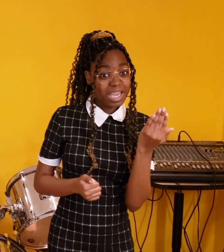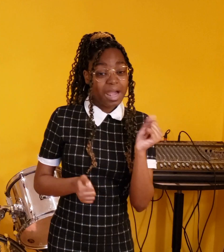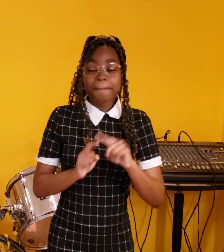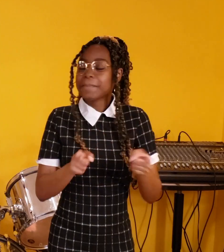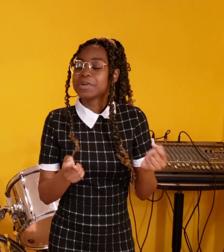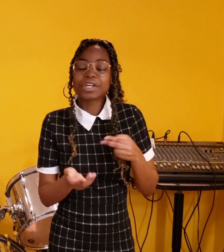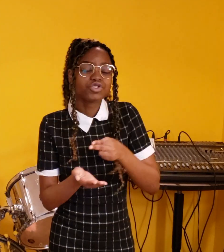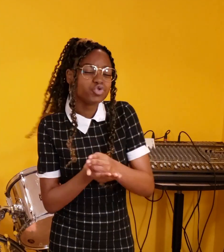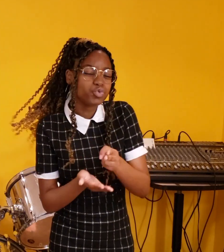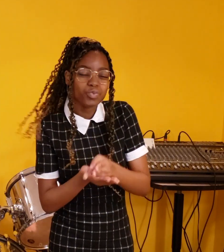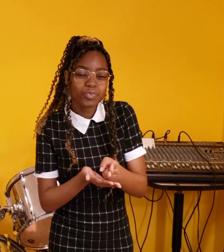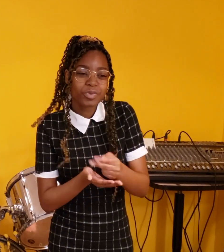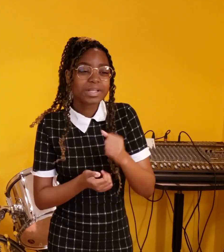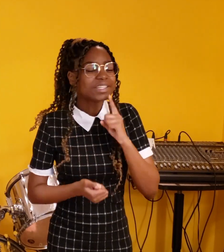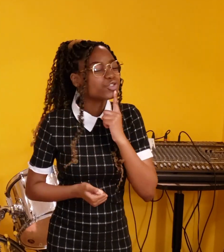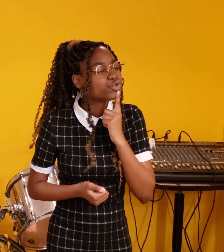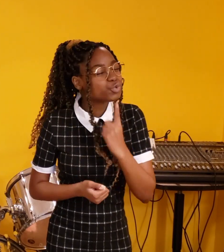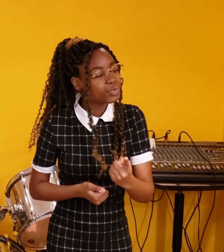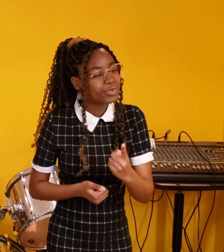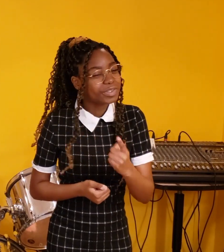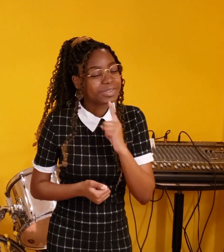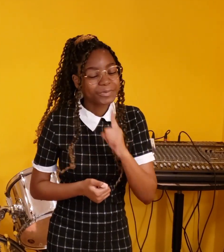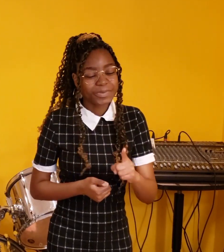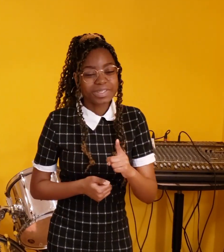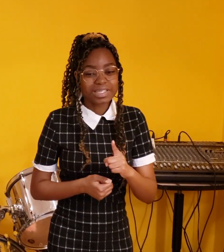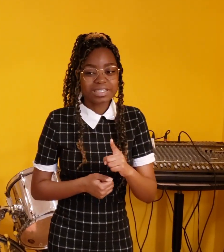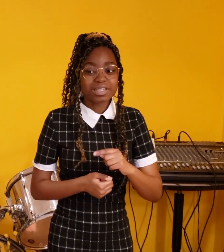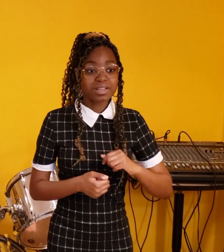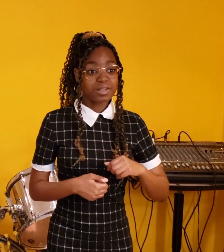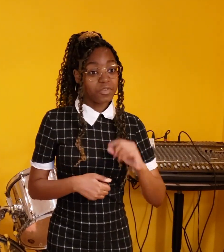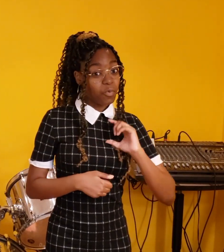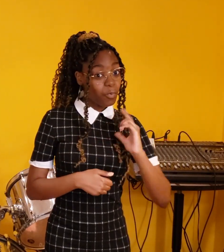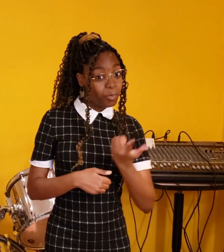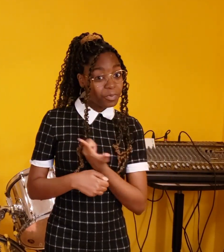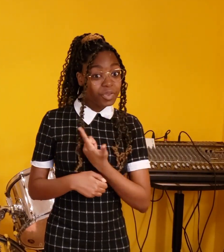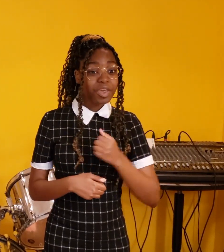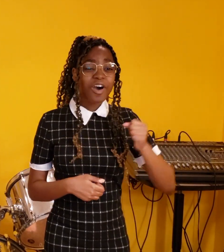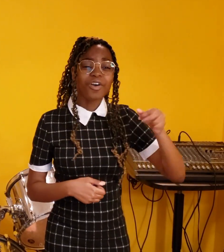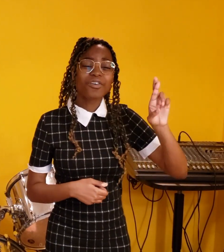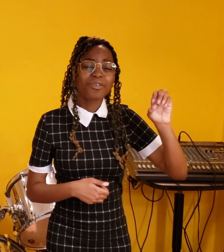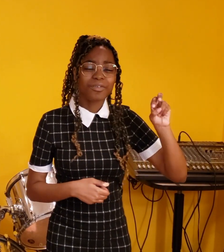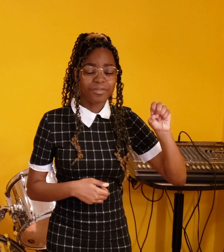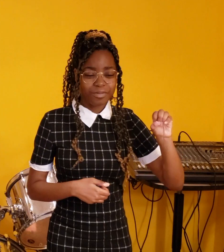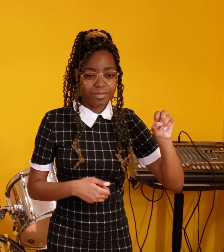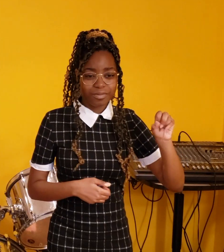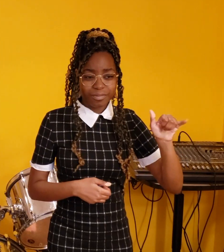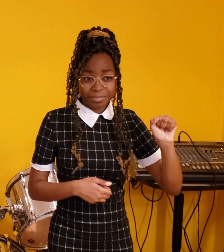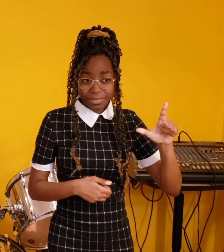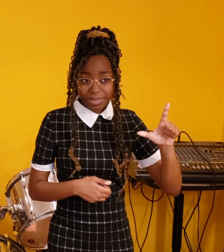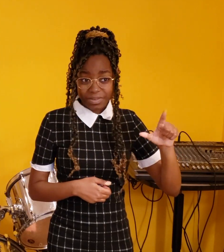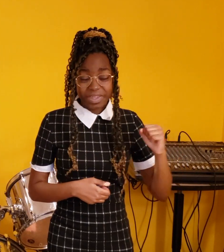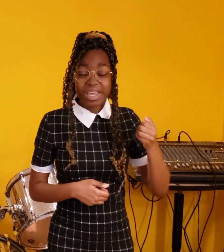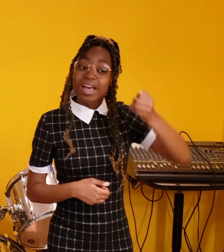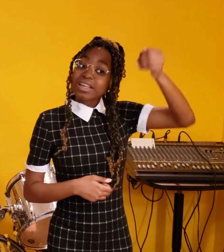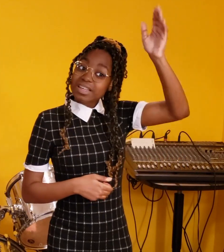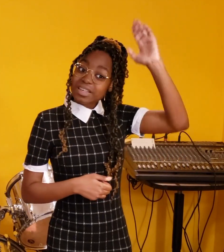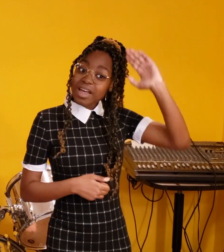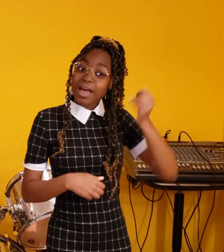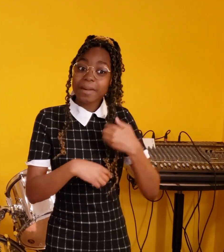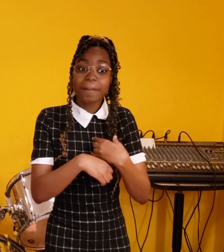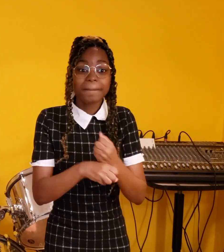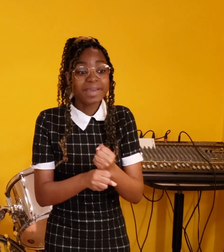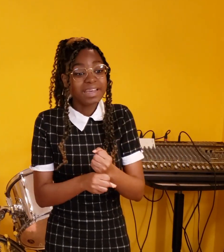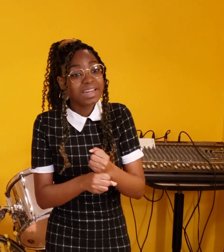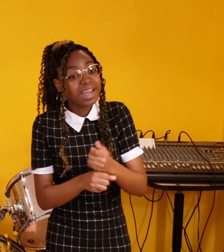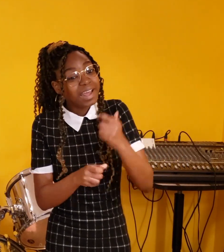so, but you are royalty. Because why? Because God made every single man, every single human being in